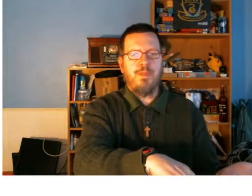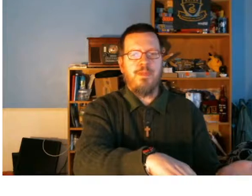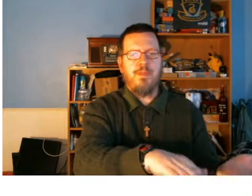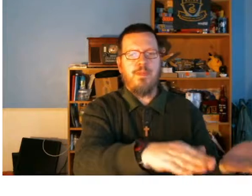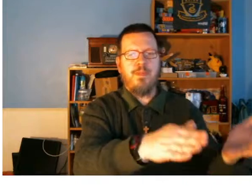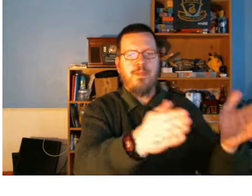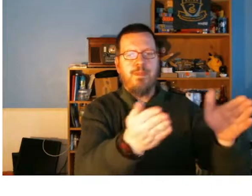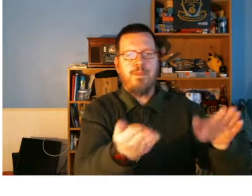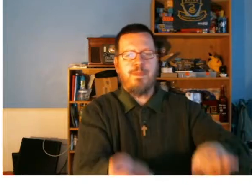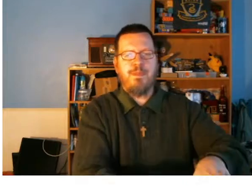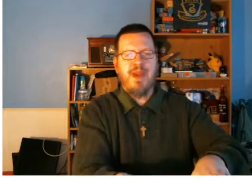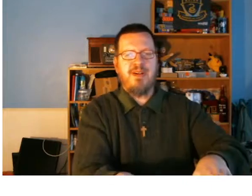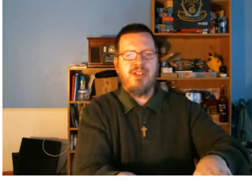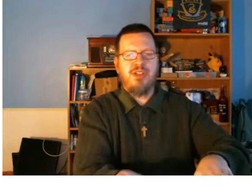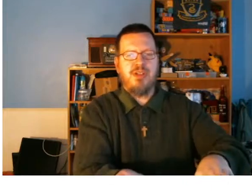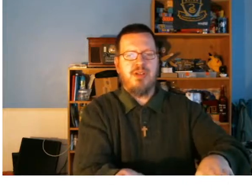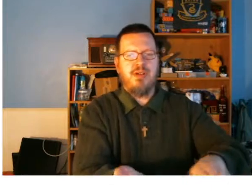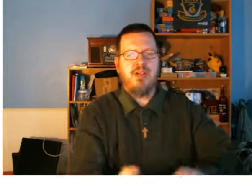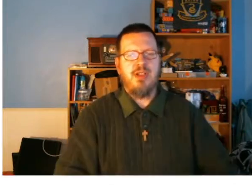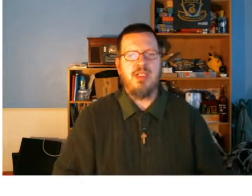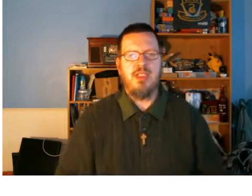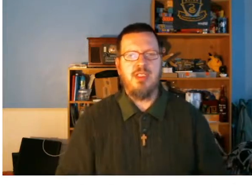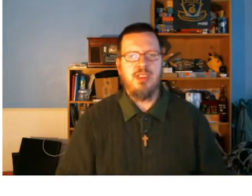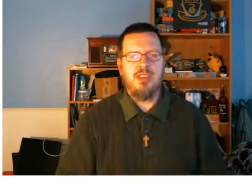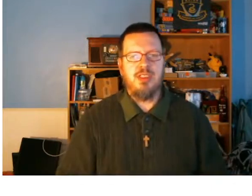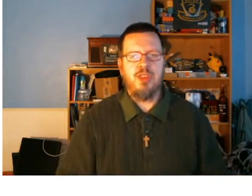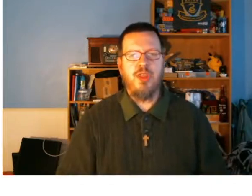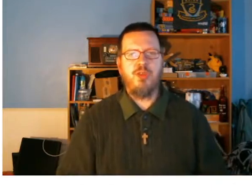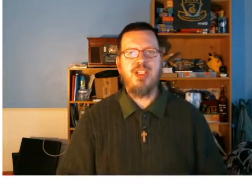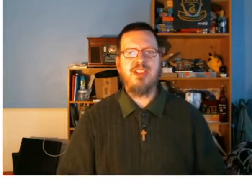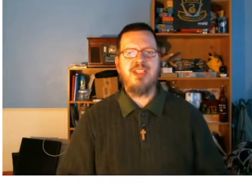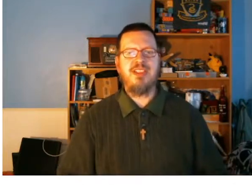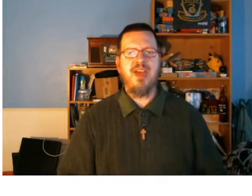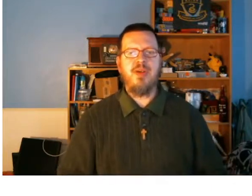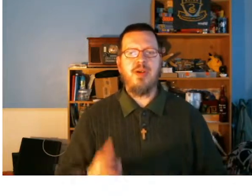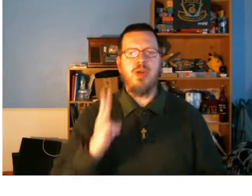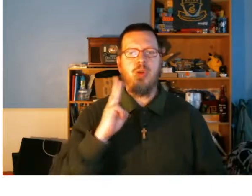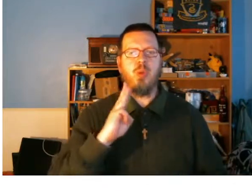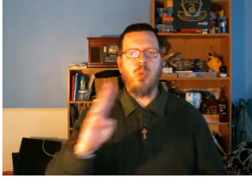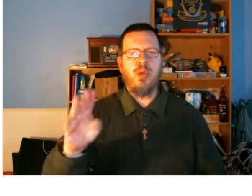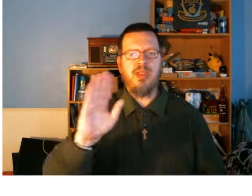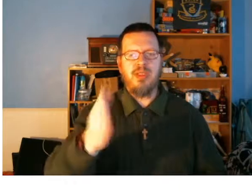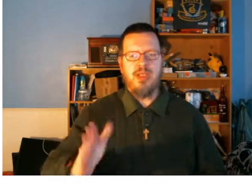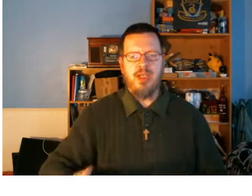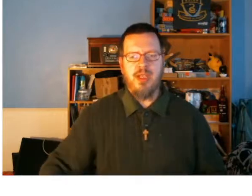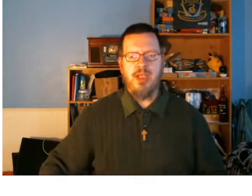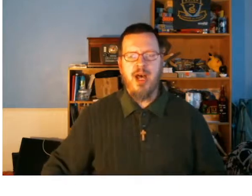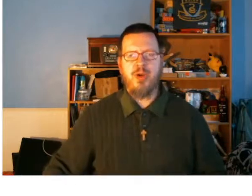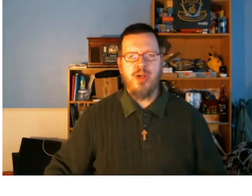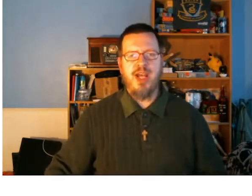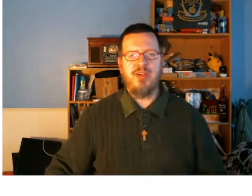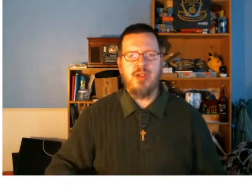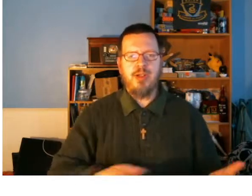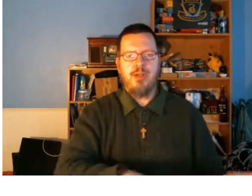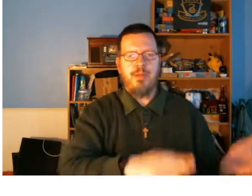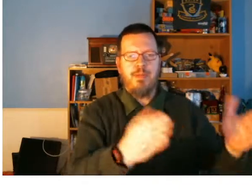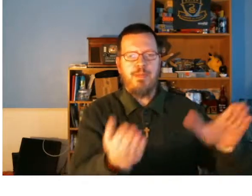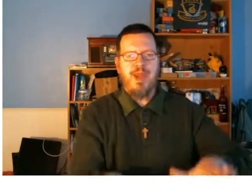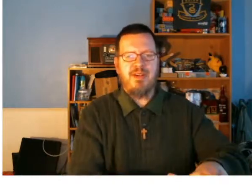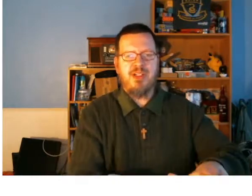So perish. So the three signs together: will, not, or